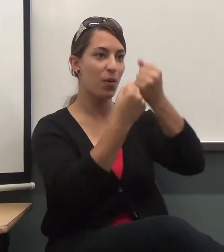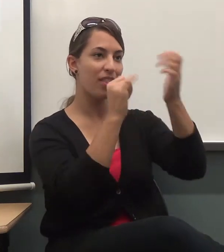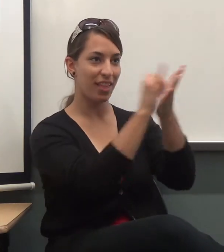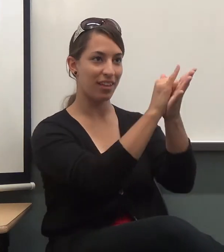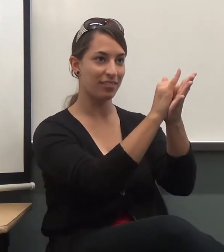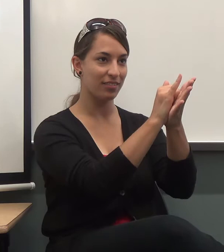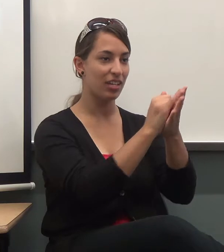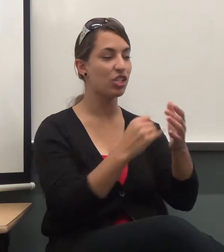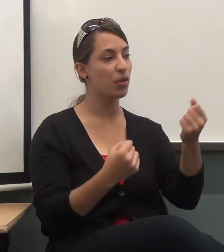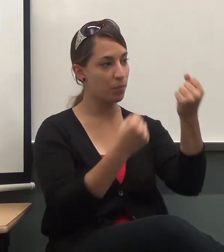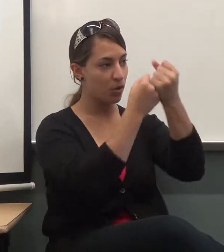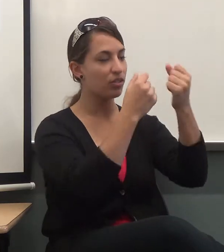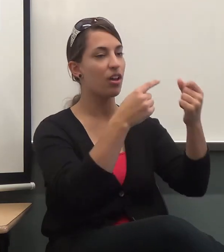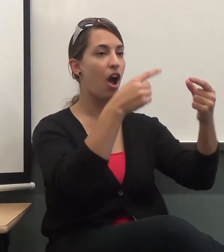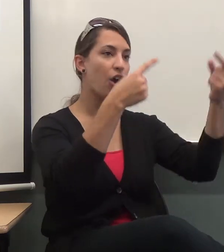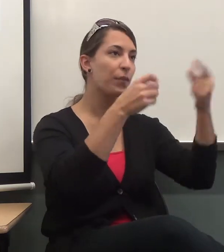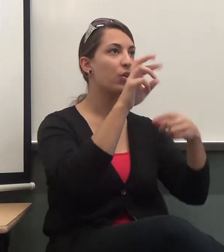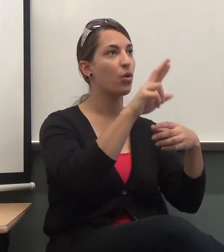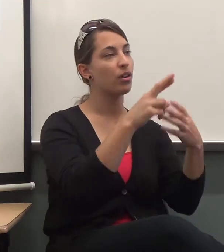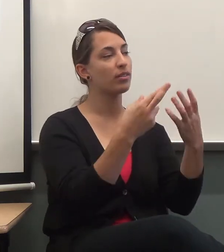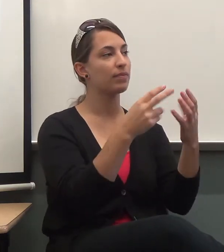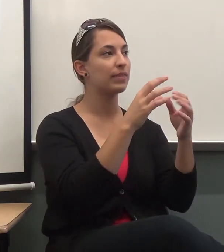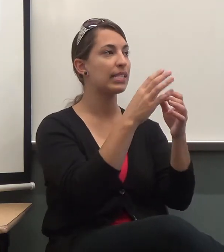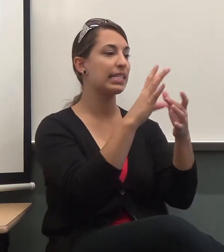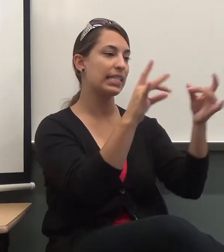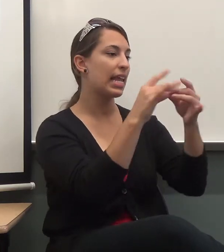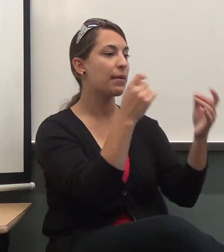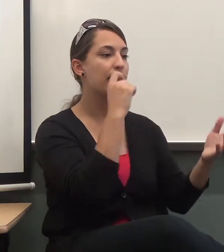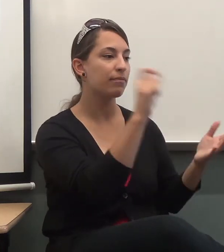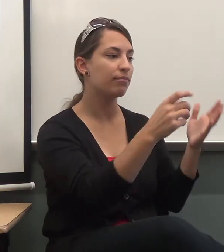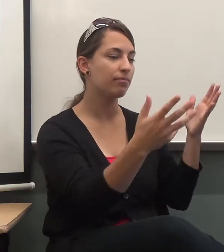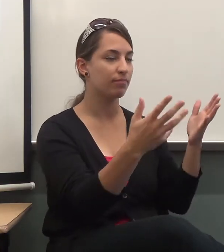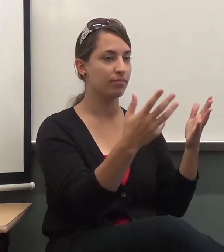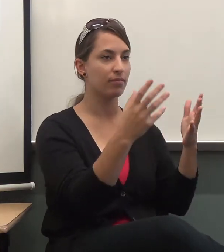statement made by the topic sentence. And this has to do with the subject,